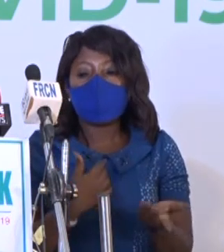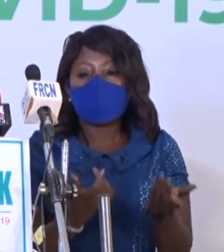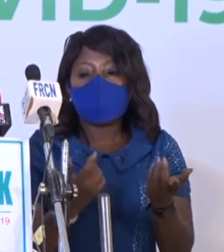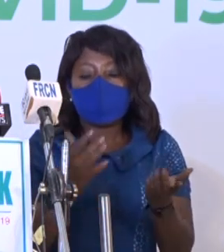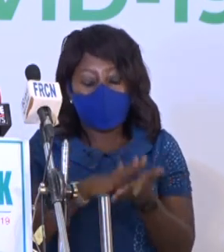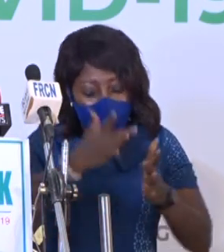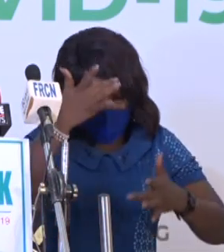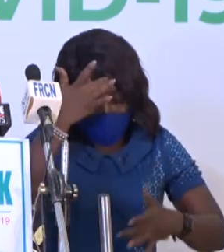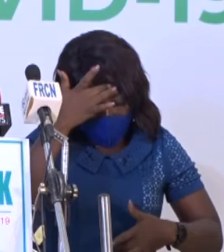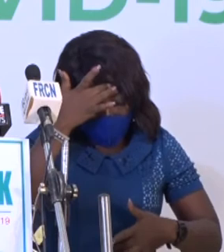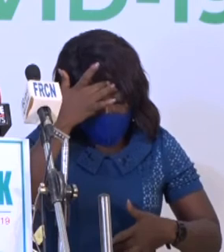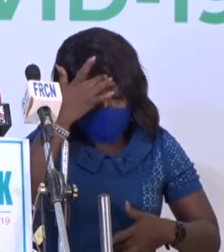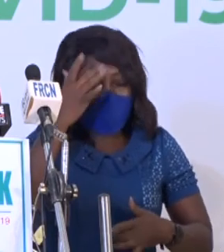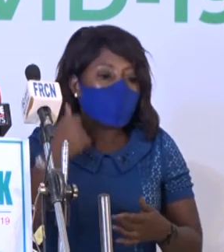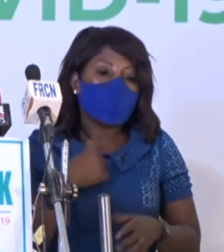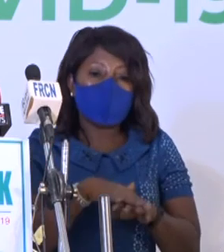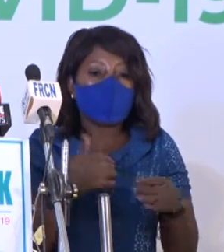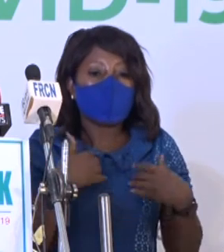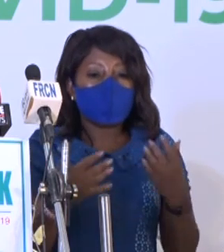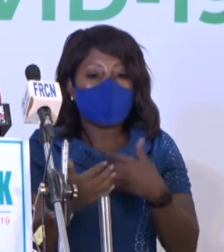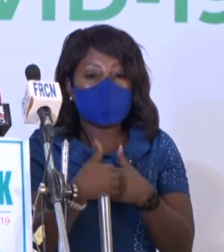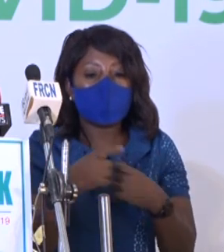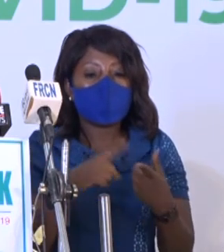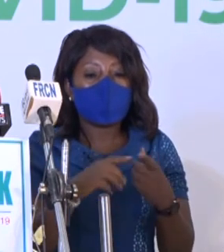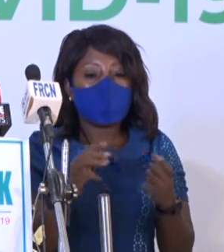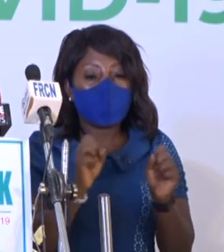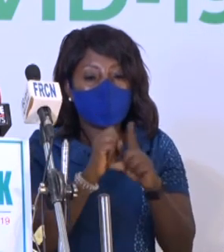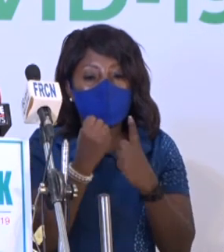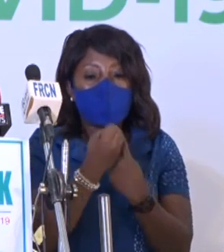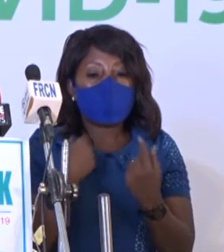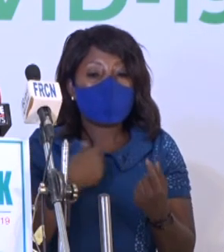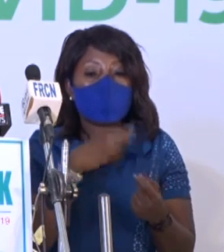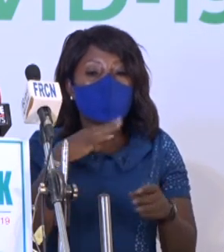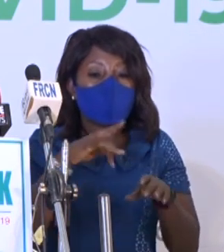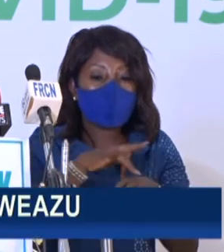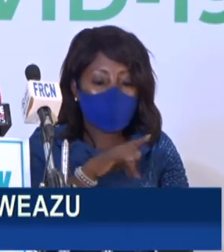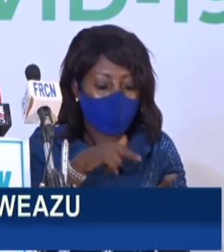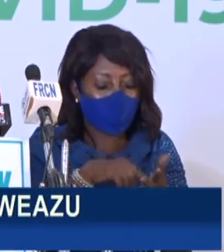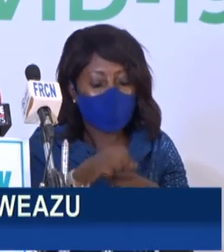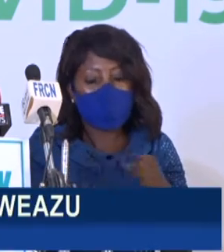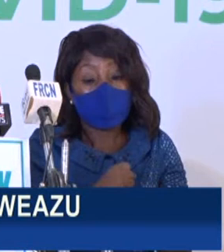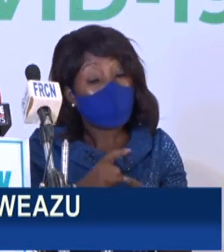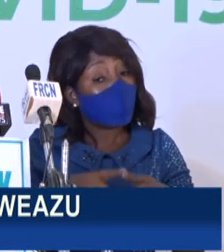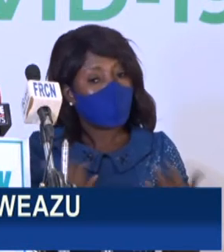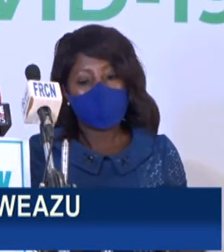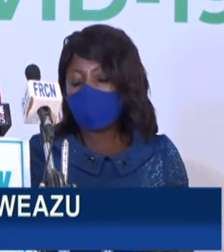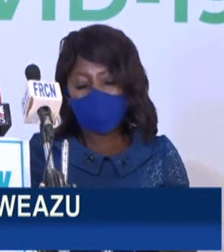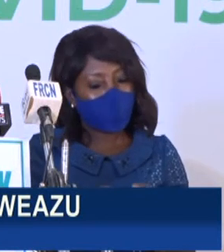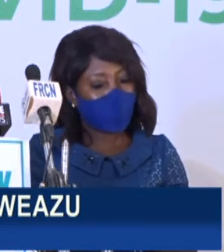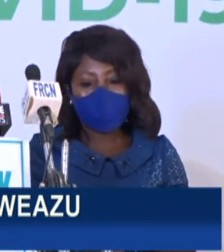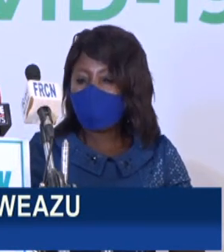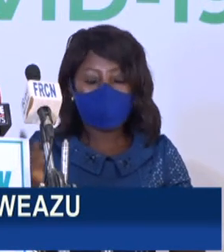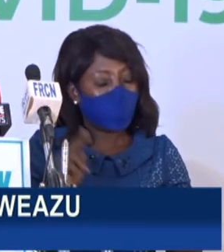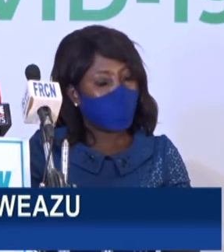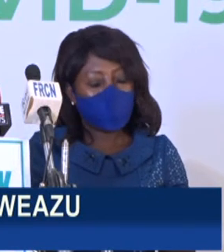down. We don't want to get back to the situation we were early in the year. But right now, the numbers are not looking good.